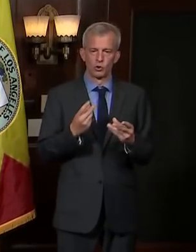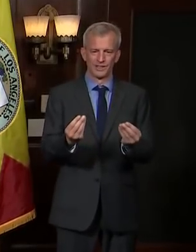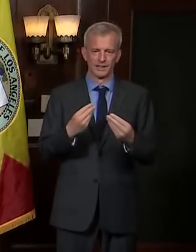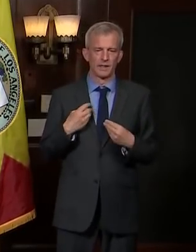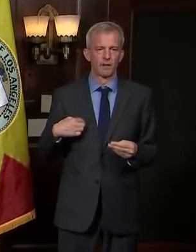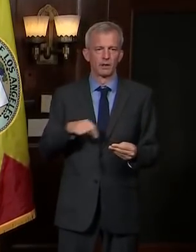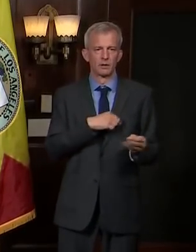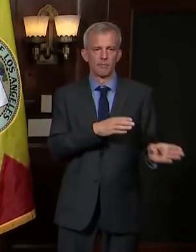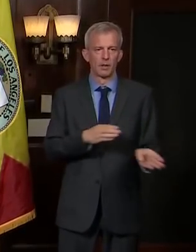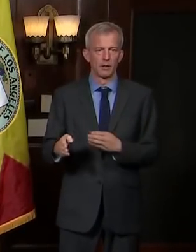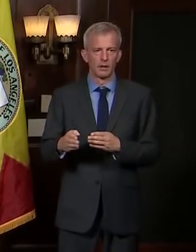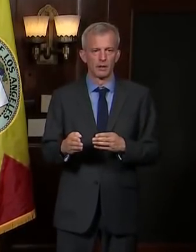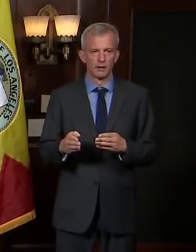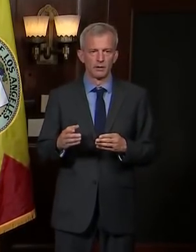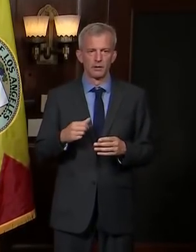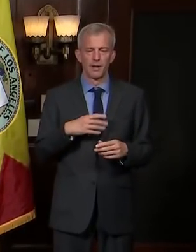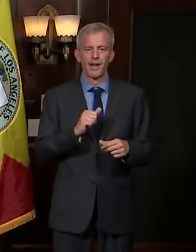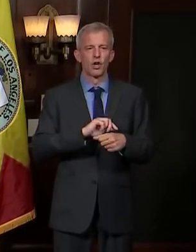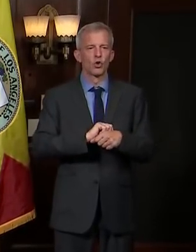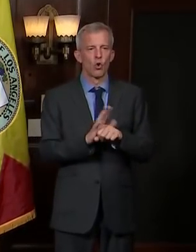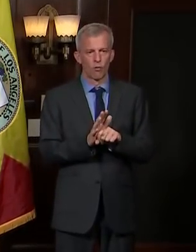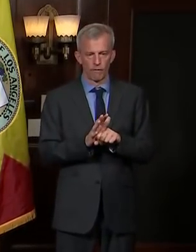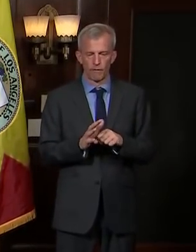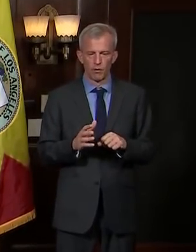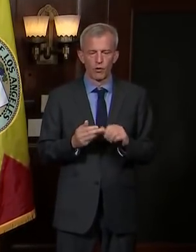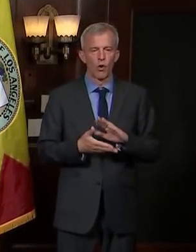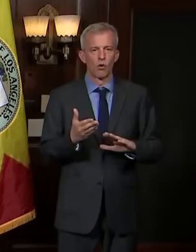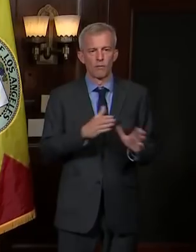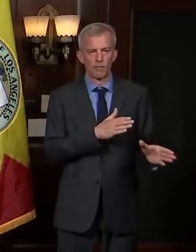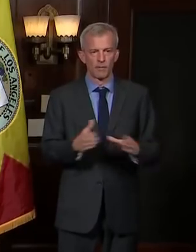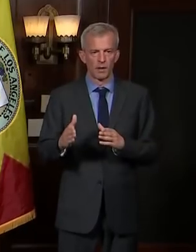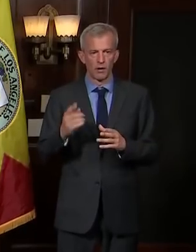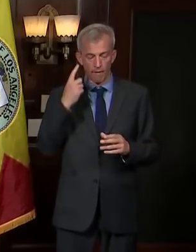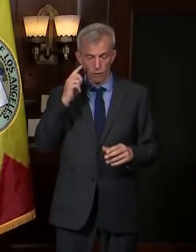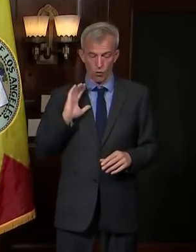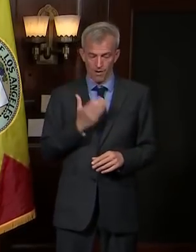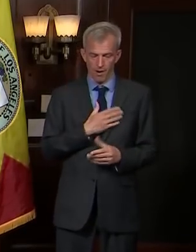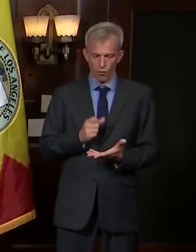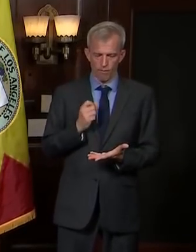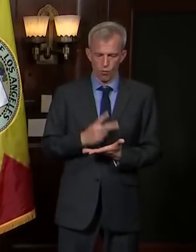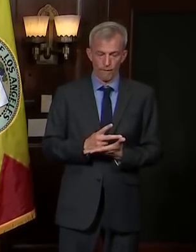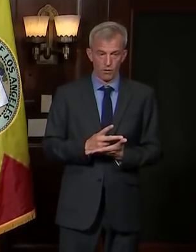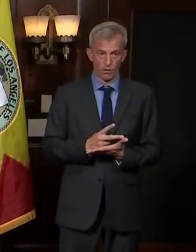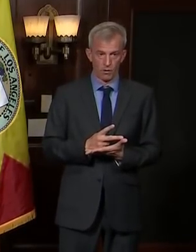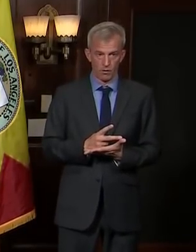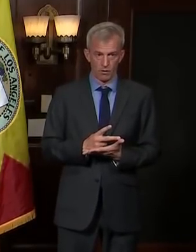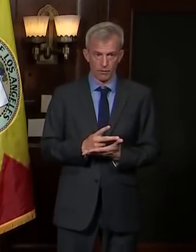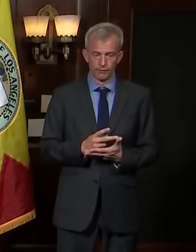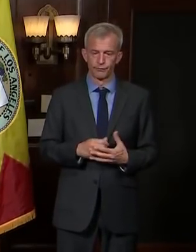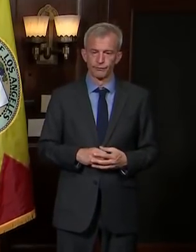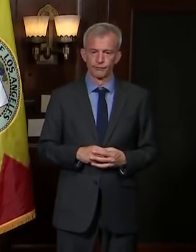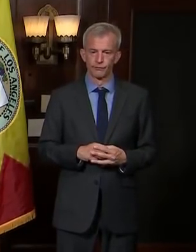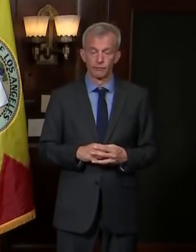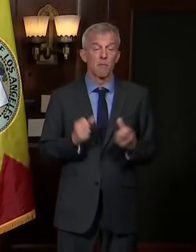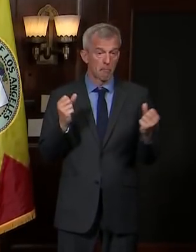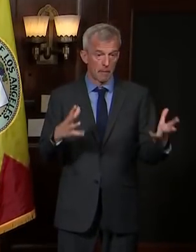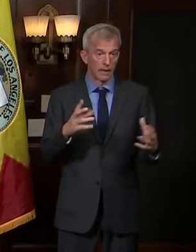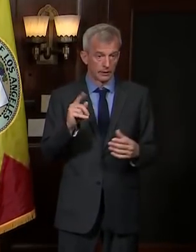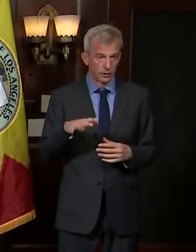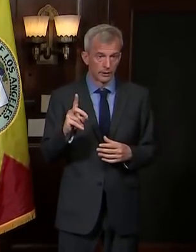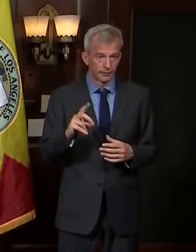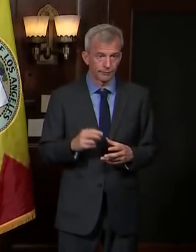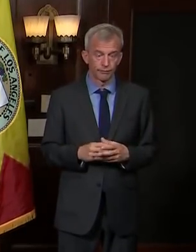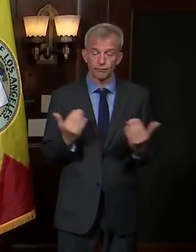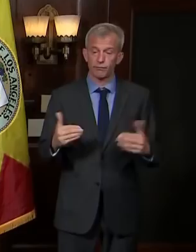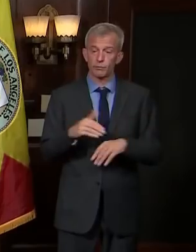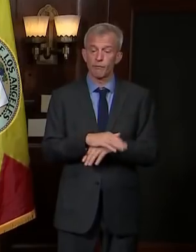and to submit a COVID-19 operational plan for approval to our Department of Street Services. And many have. Tonight,